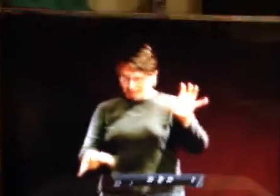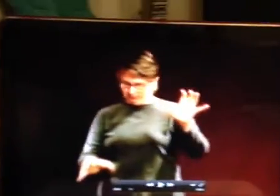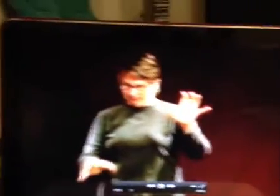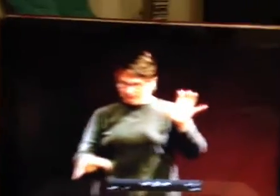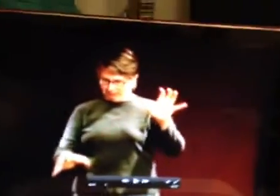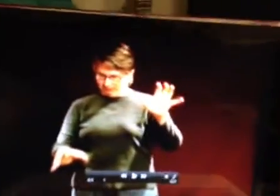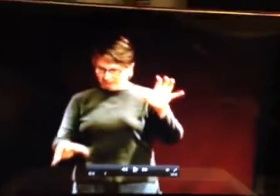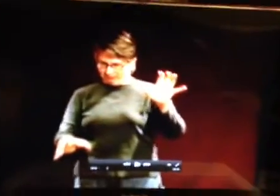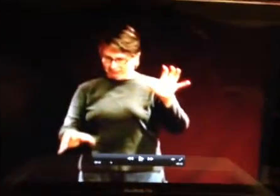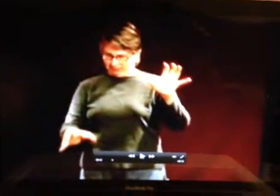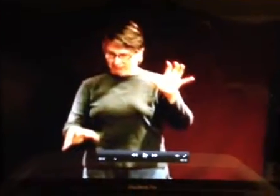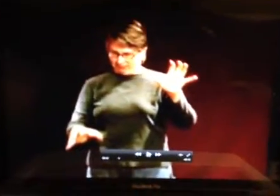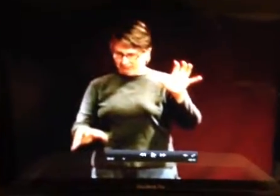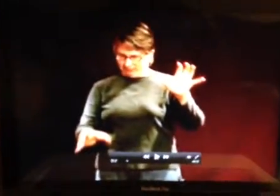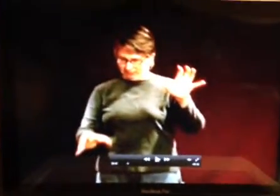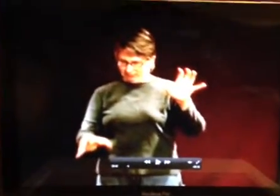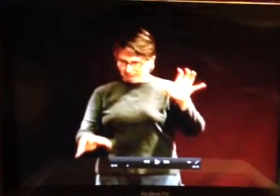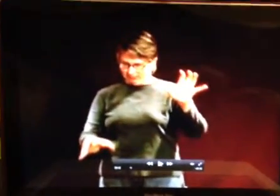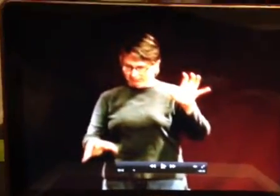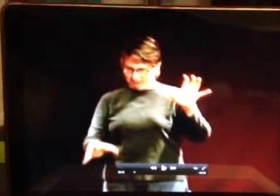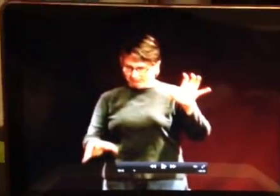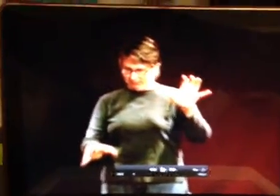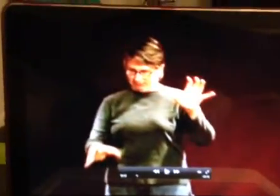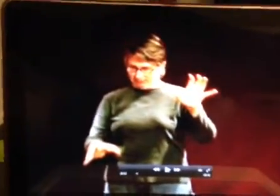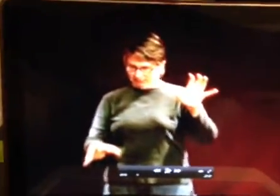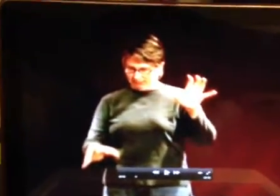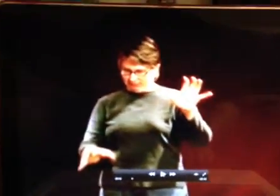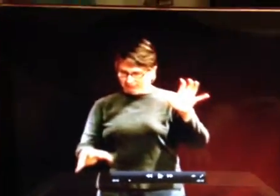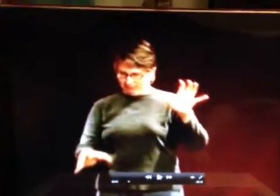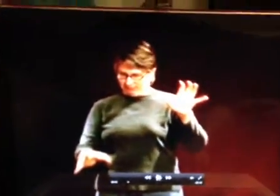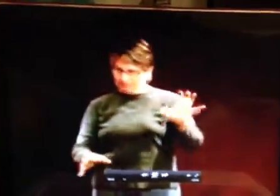school backpacks on, and we loaded them up with all the things that they would need.